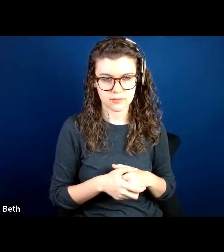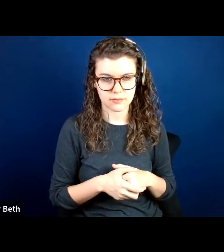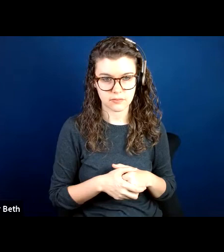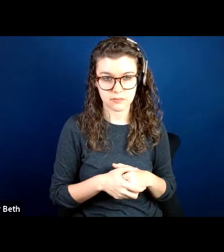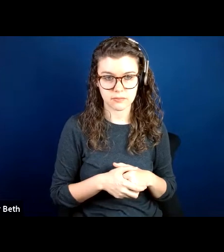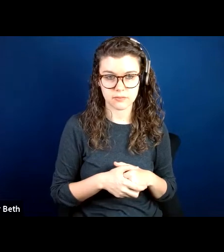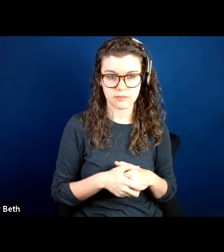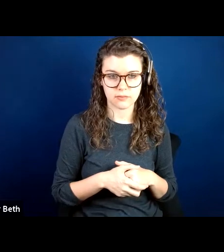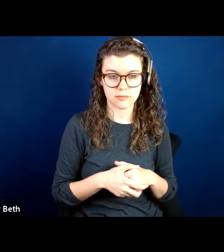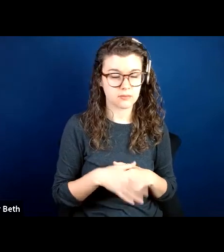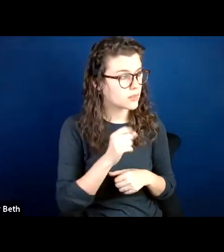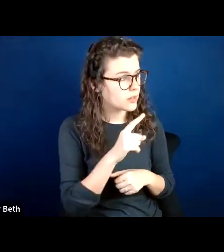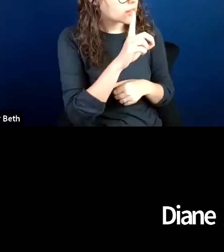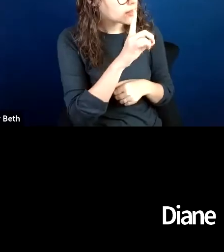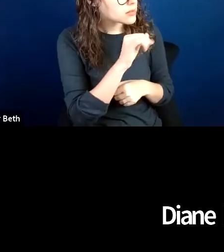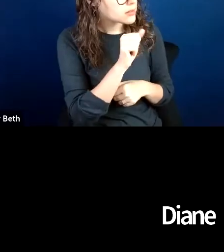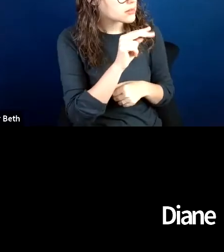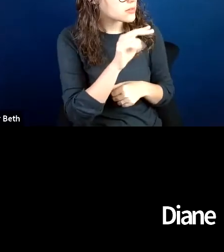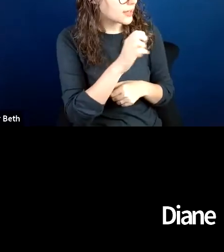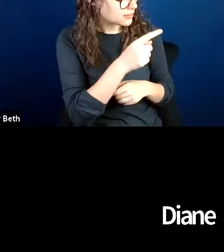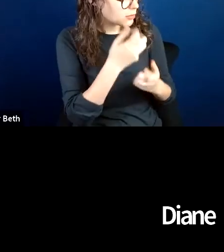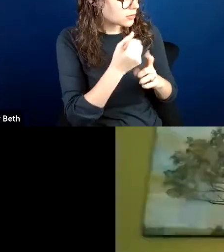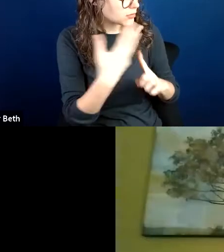Diane, would you like to handle this?